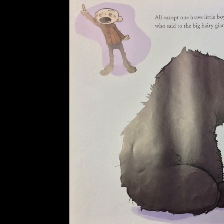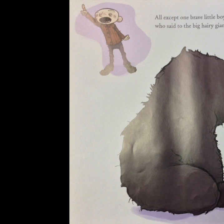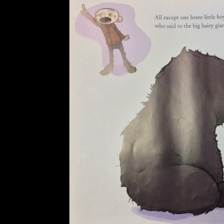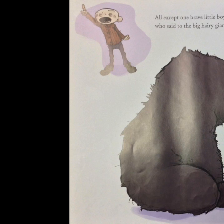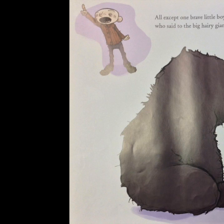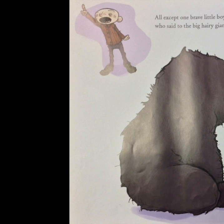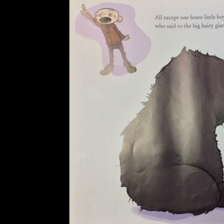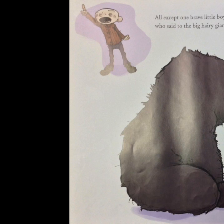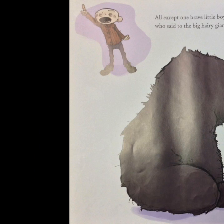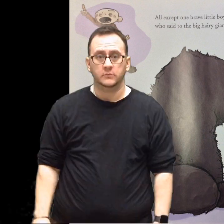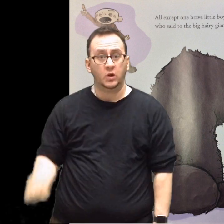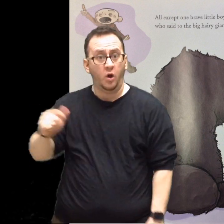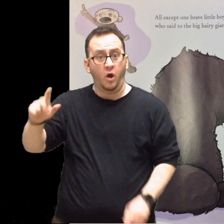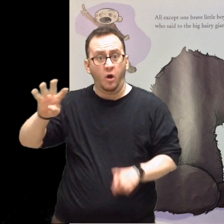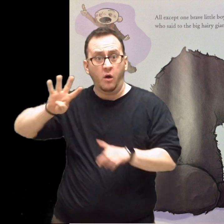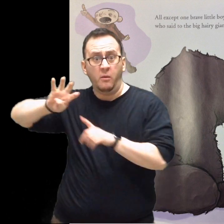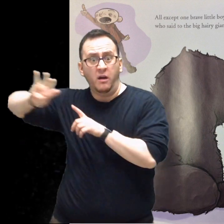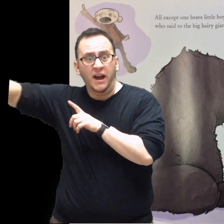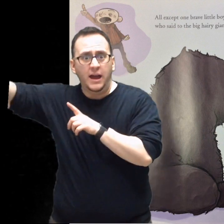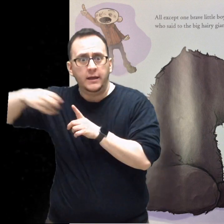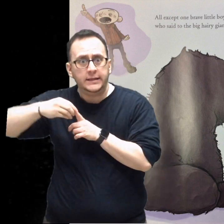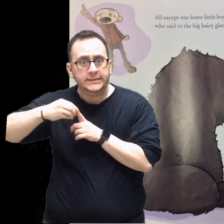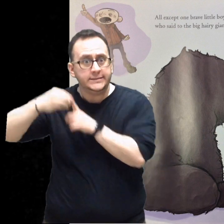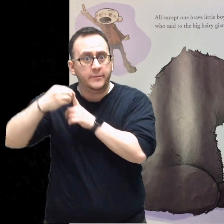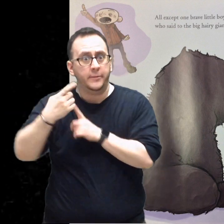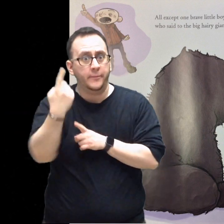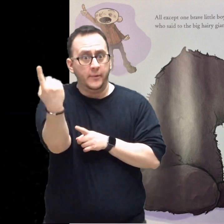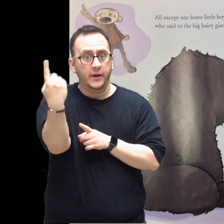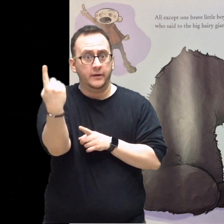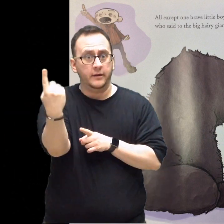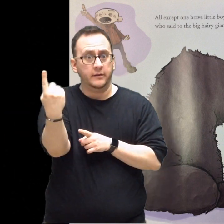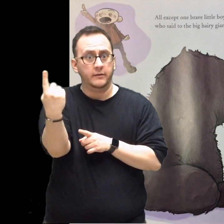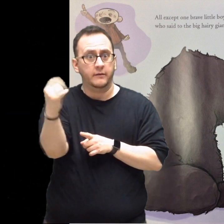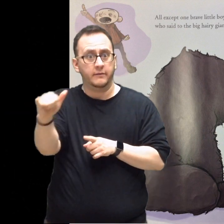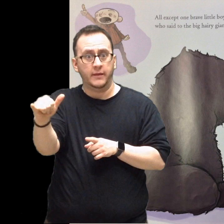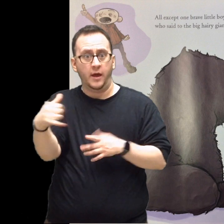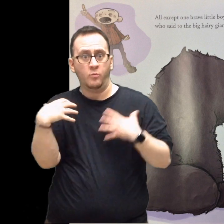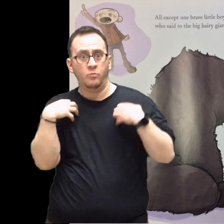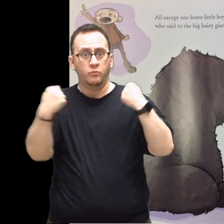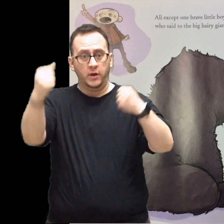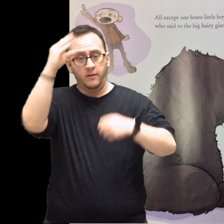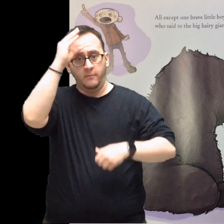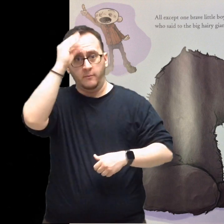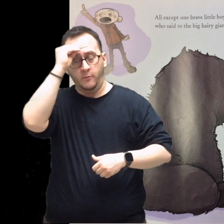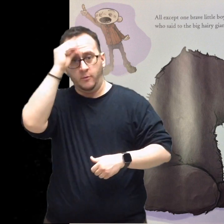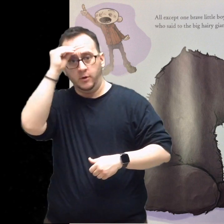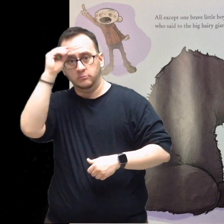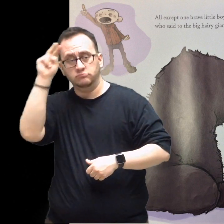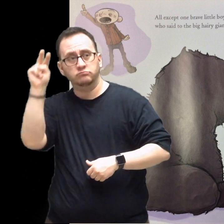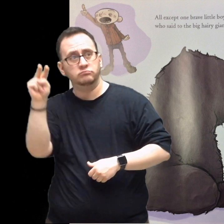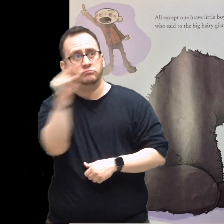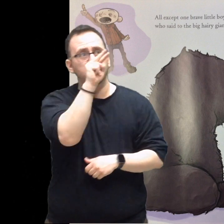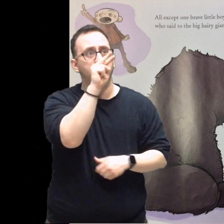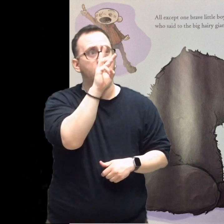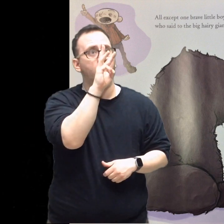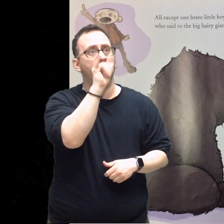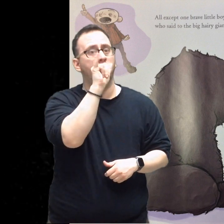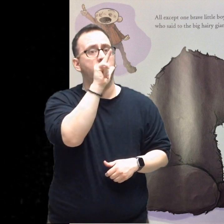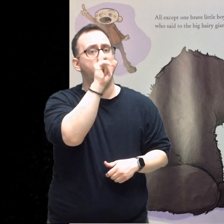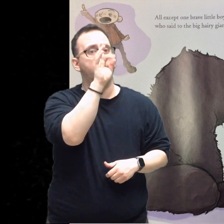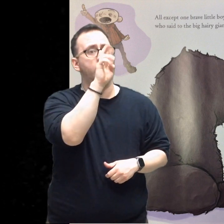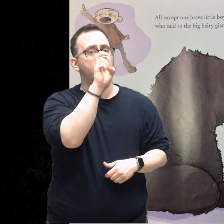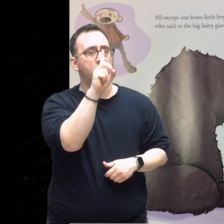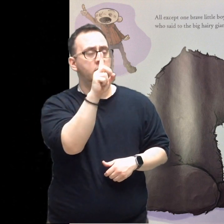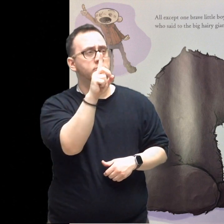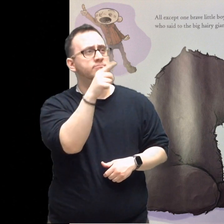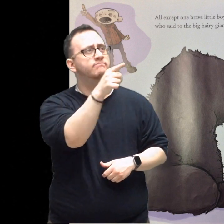the small boy looks up at him. All except one brave little boy, who said to the big hairy giant,